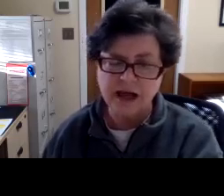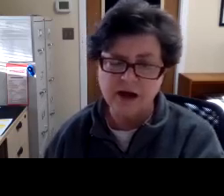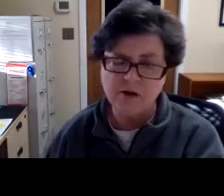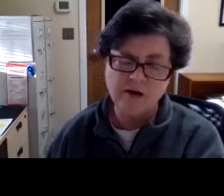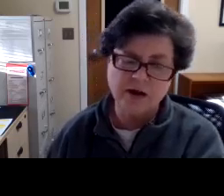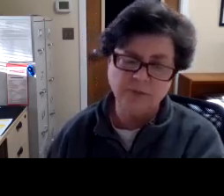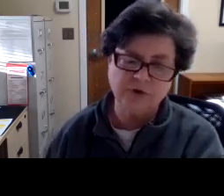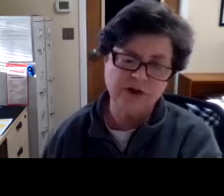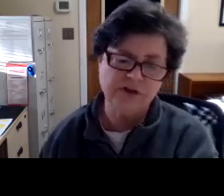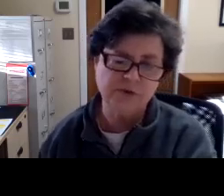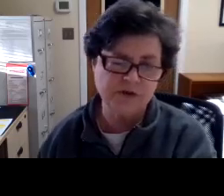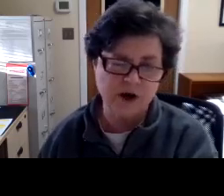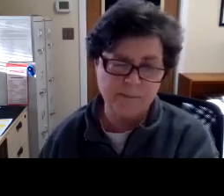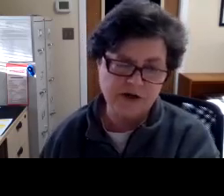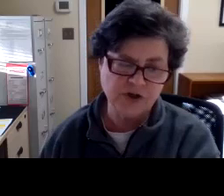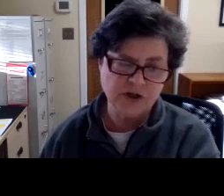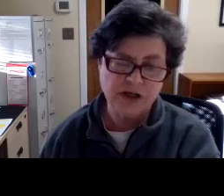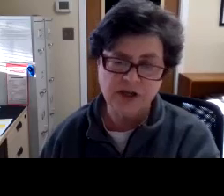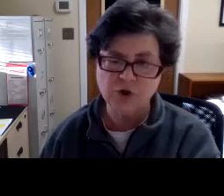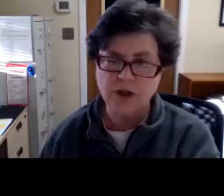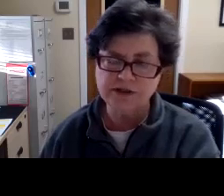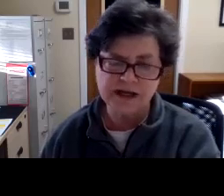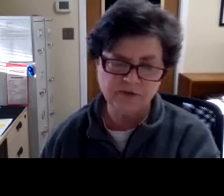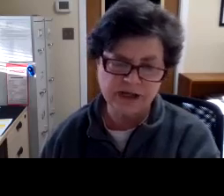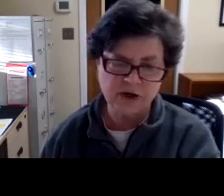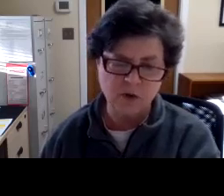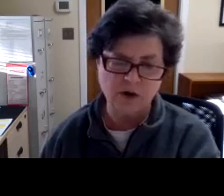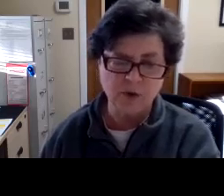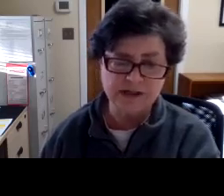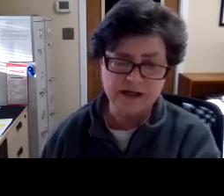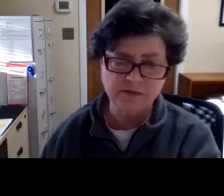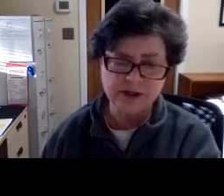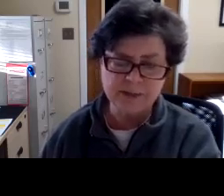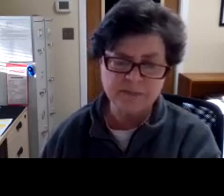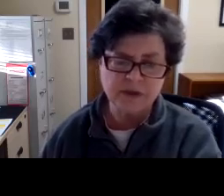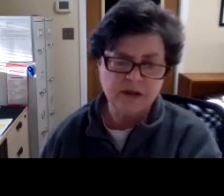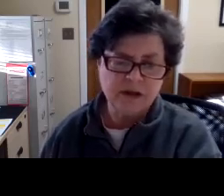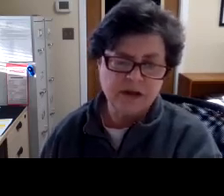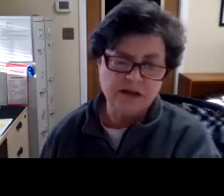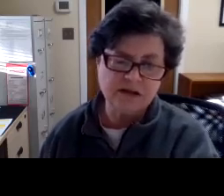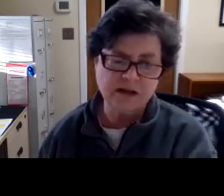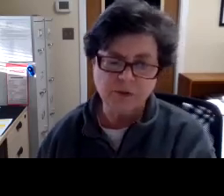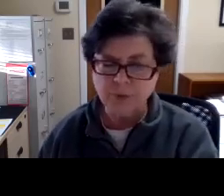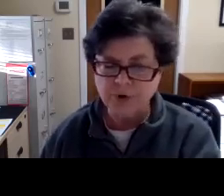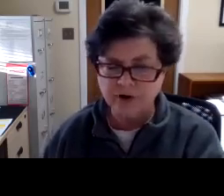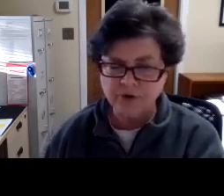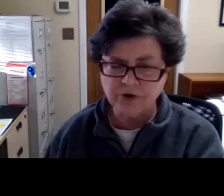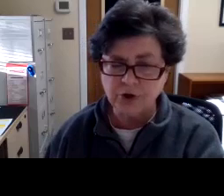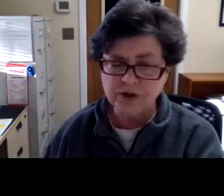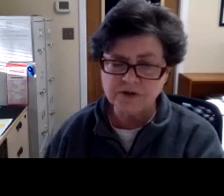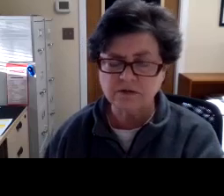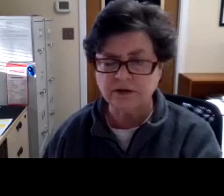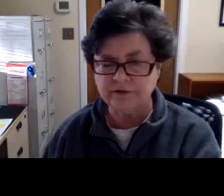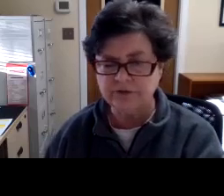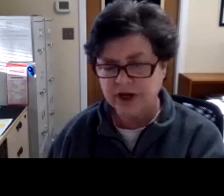needs, and how outcomes for individuals are measured either qualitatively or quantitatively. Instead, the report